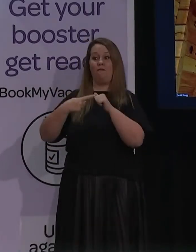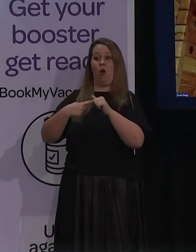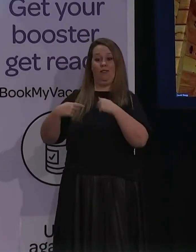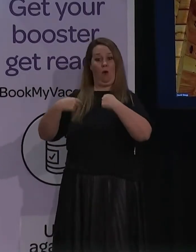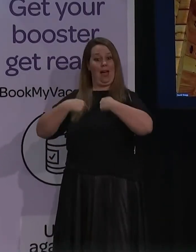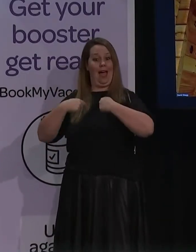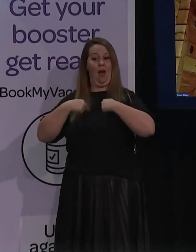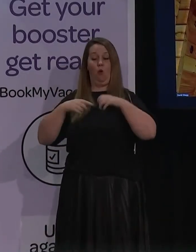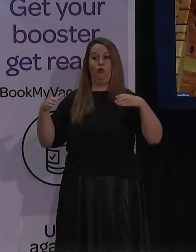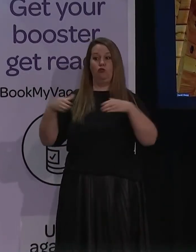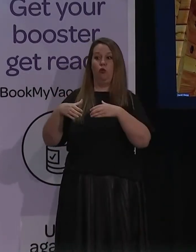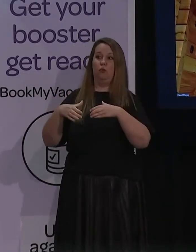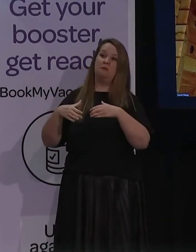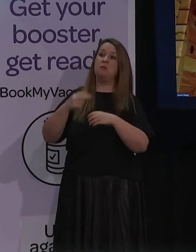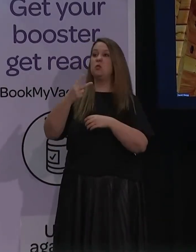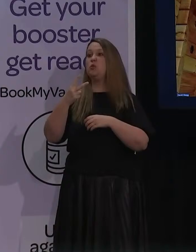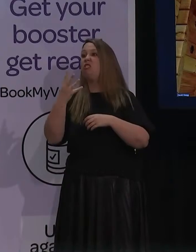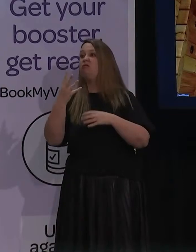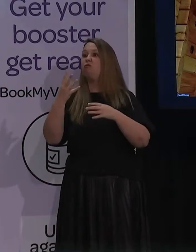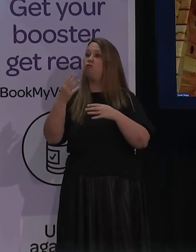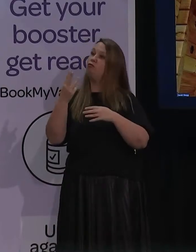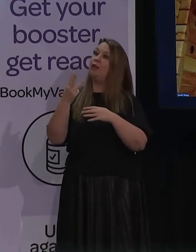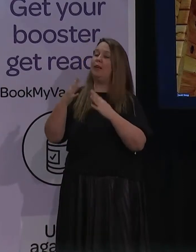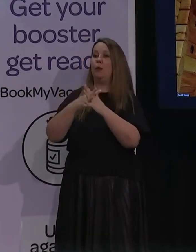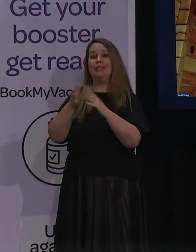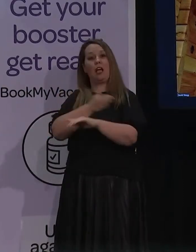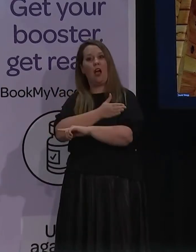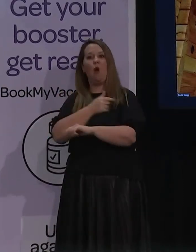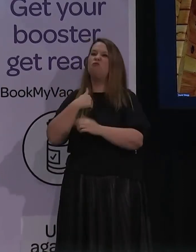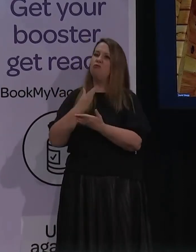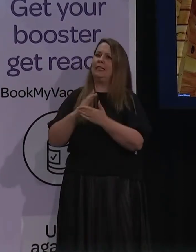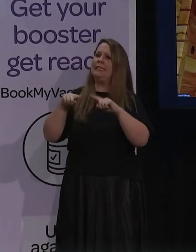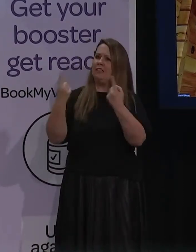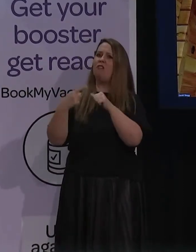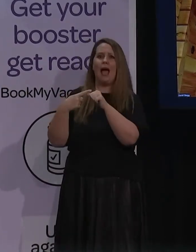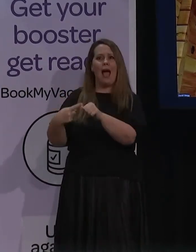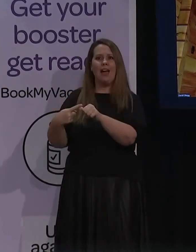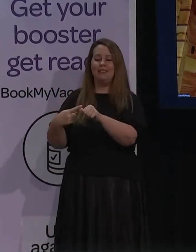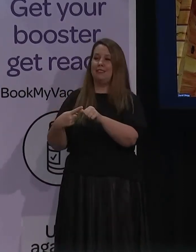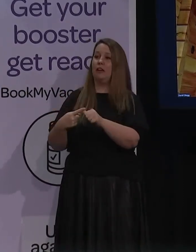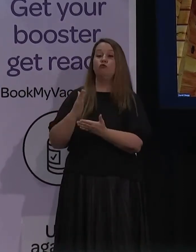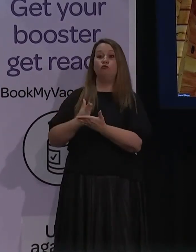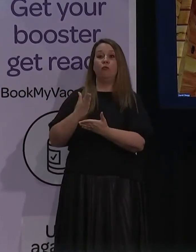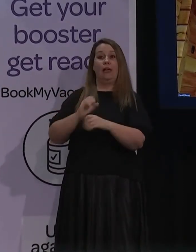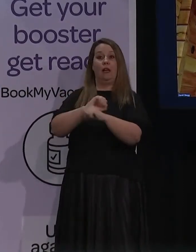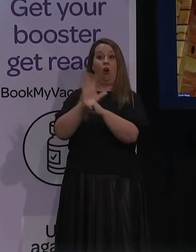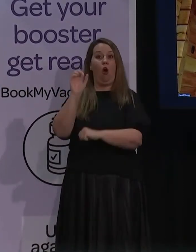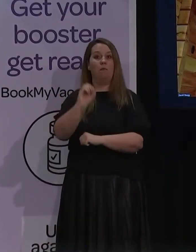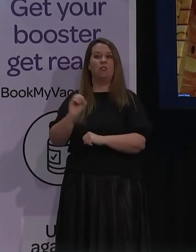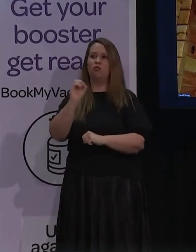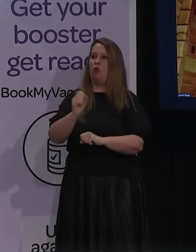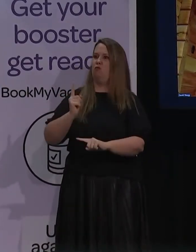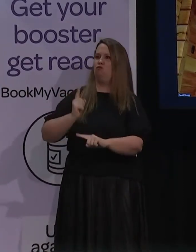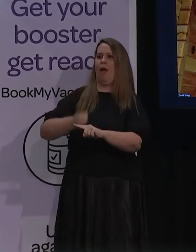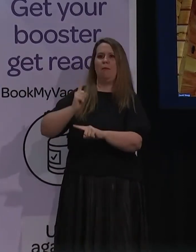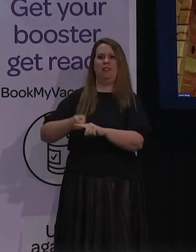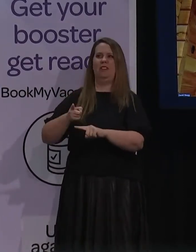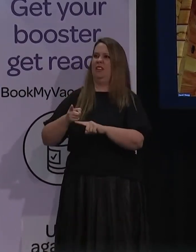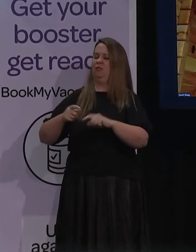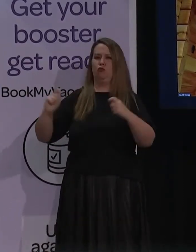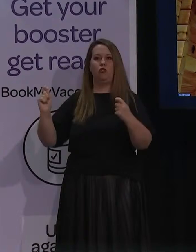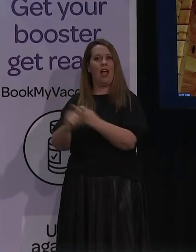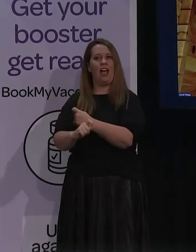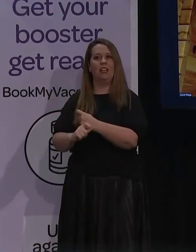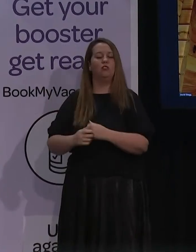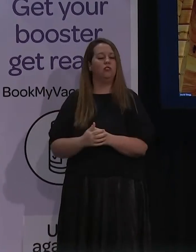ago, we would probably have given a different answer. So, this has developed very rapidly. And you'll see in the report